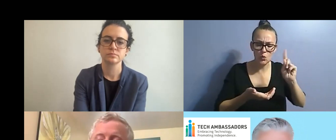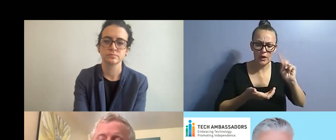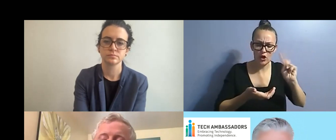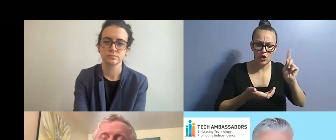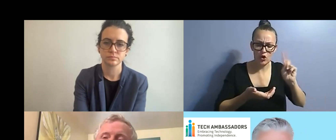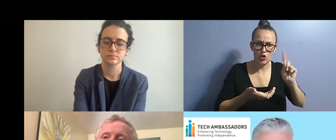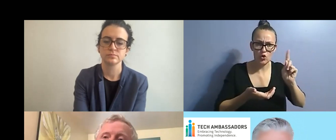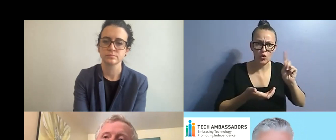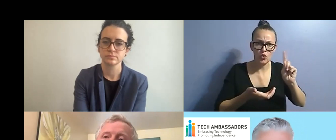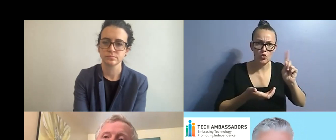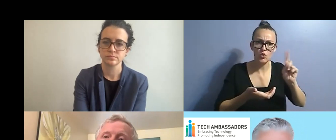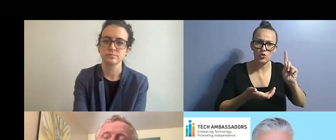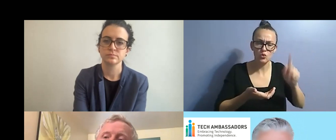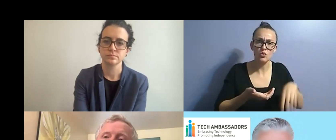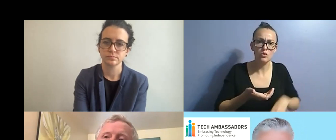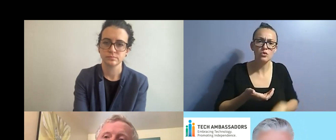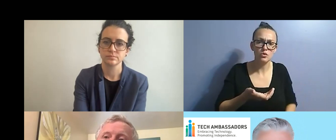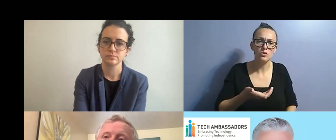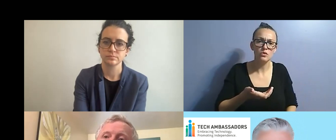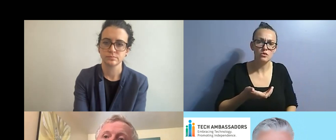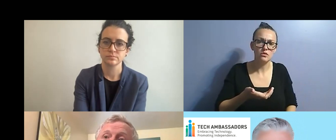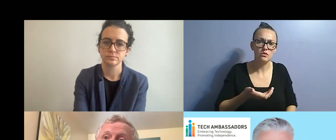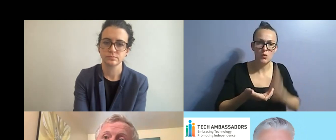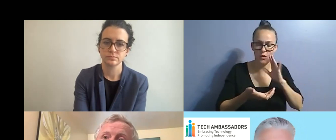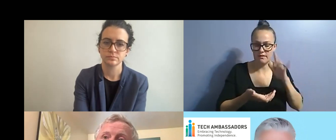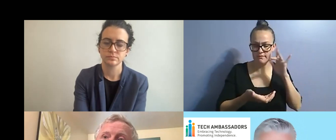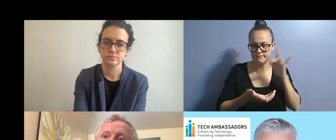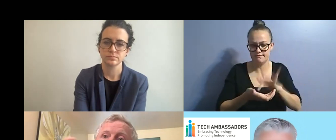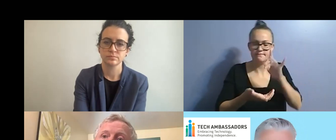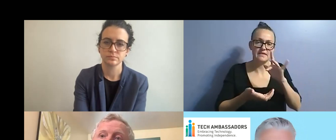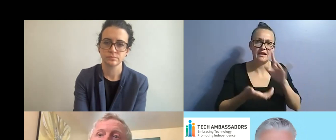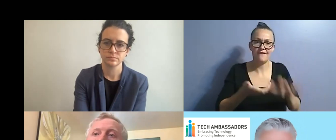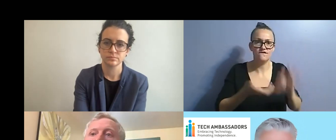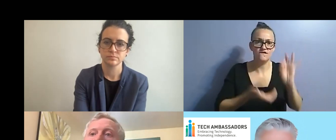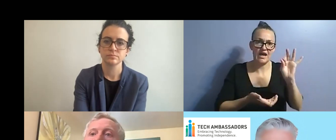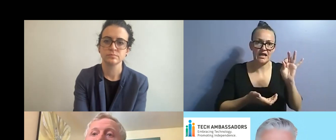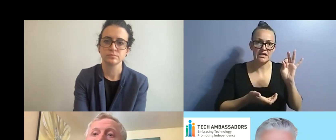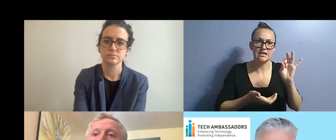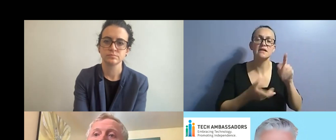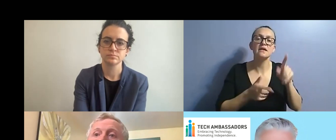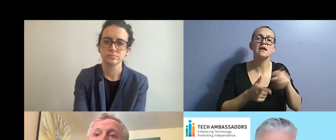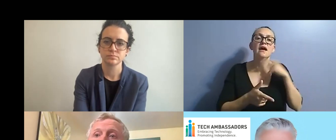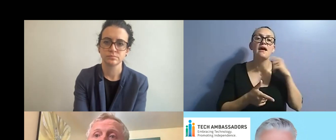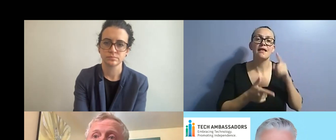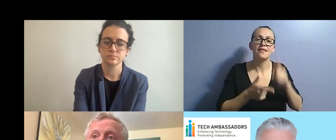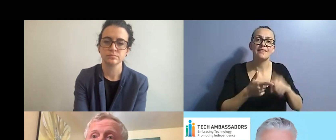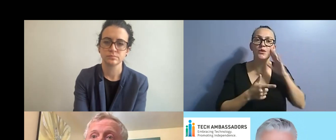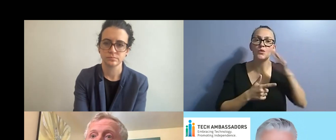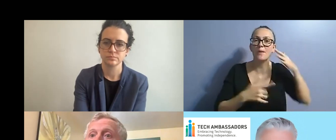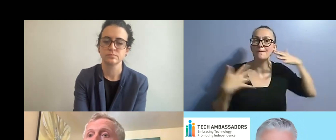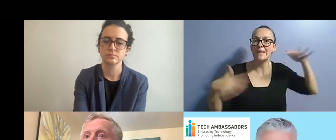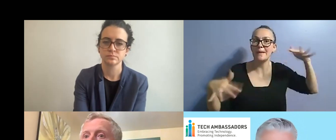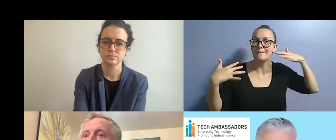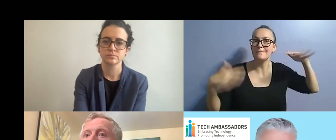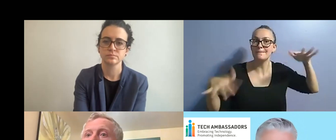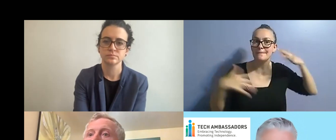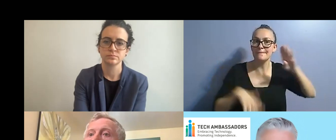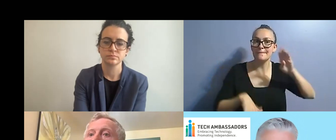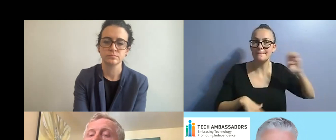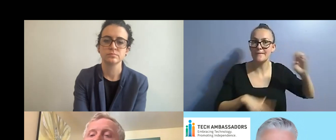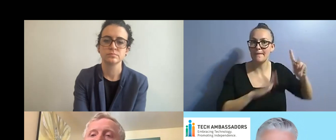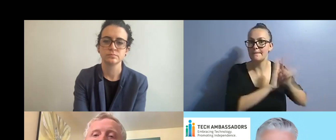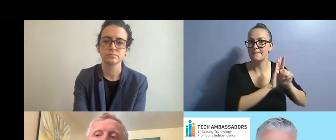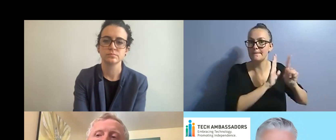to look at it and push the button, find it, and then it'll start beeping or